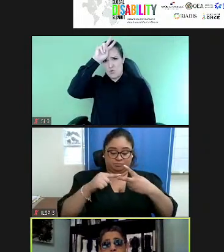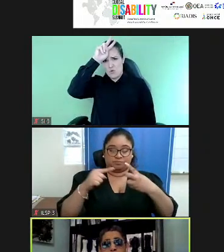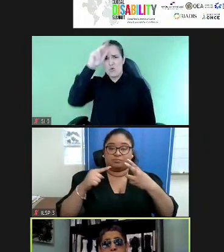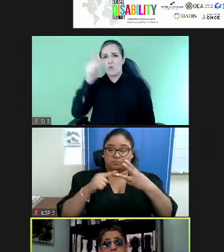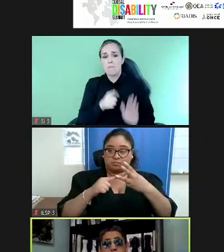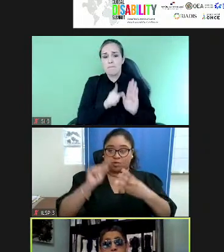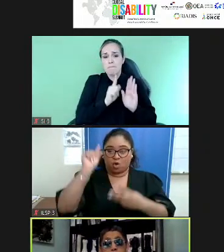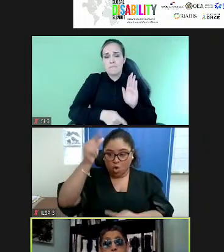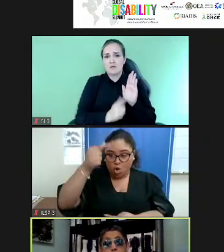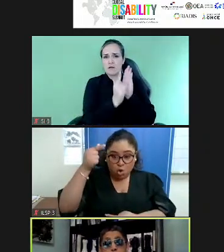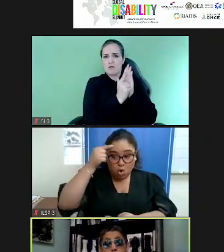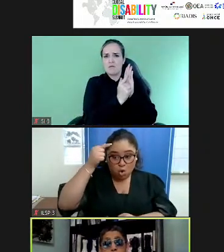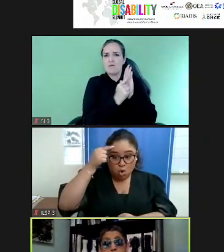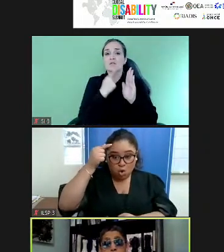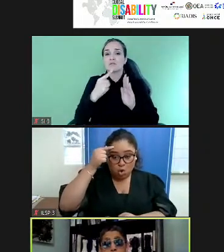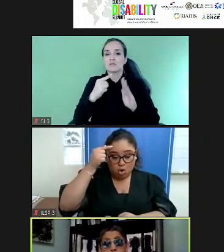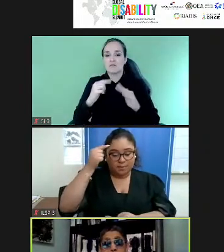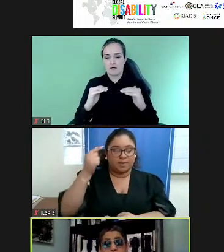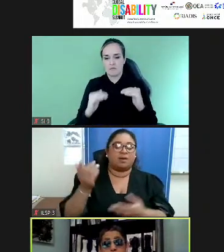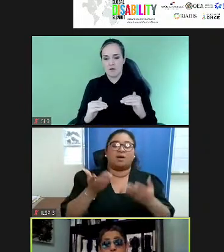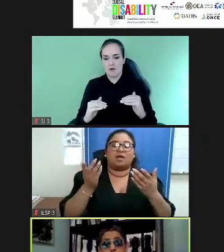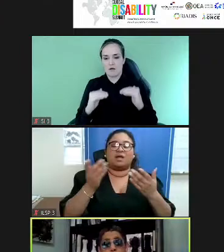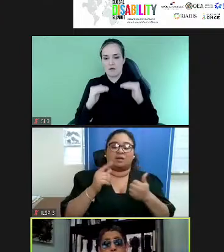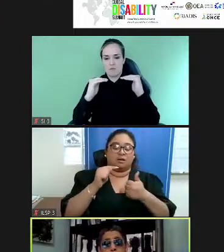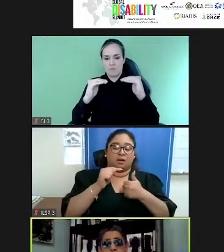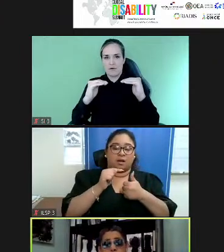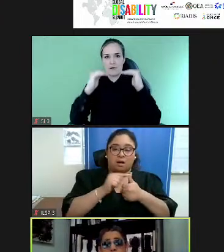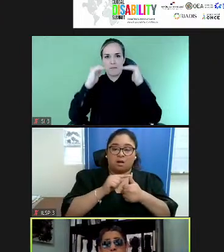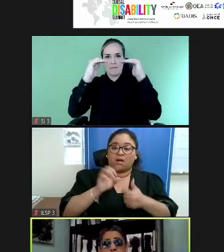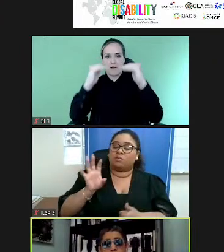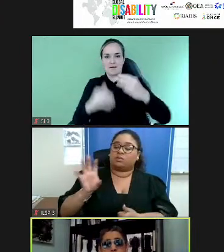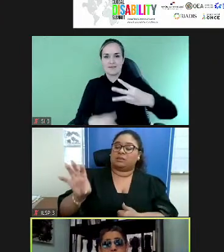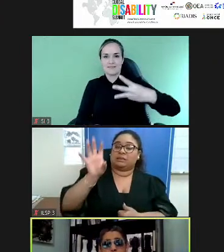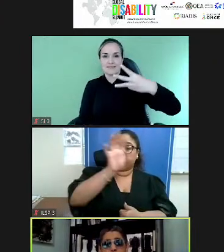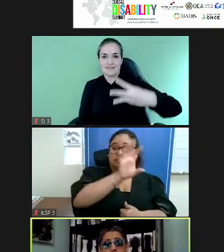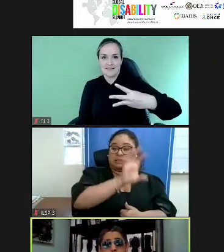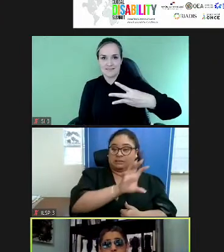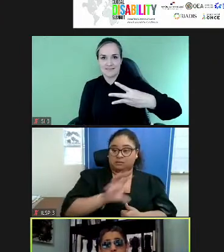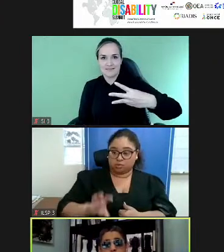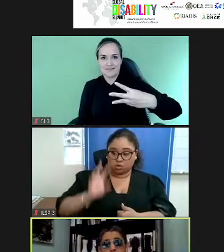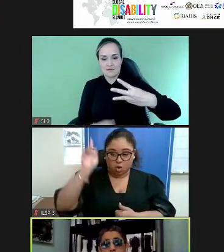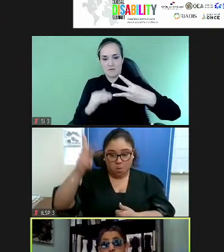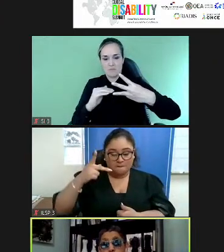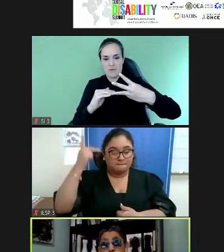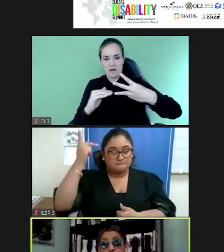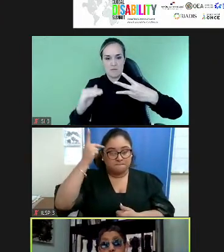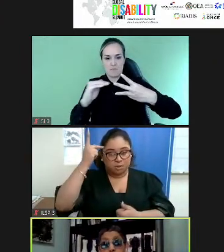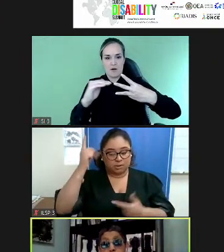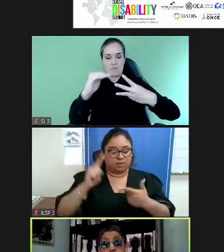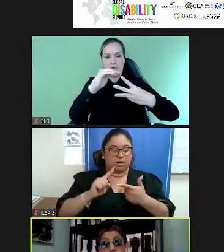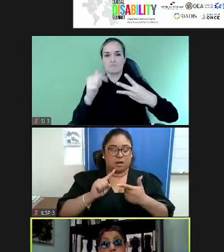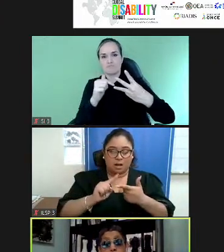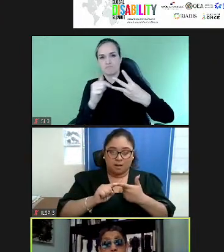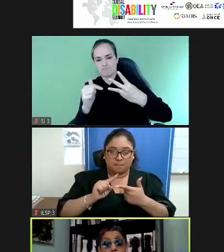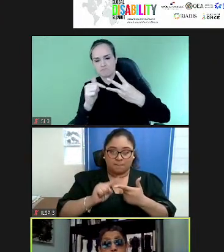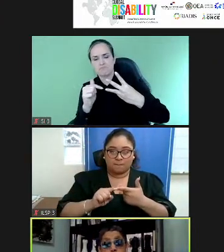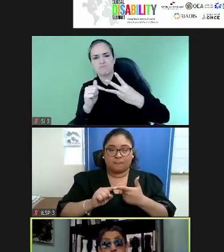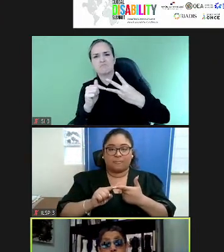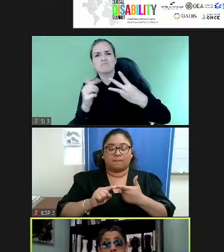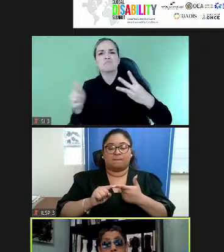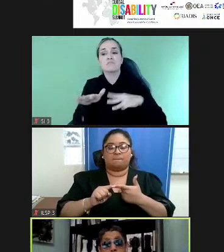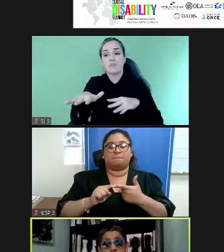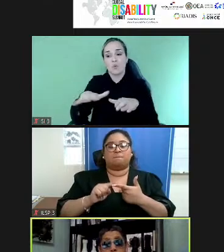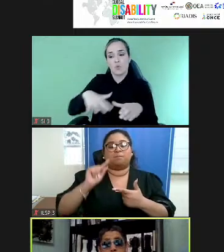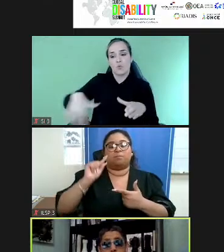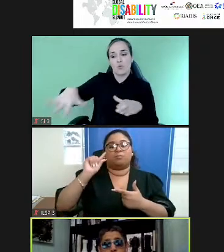government levels in the country are the political distribution of the state executive